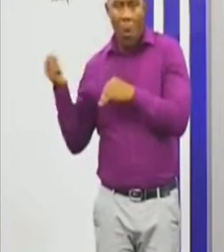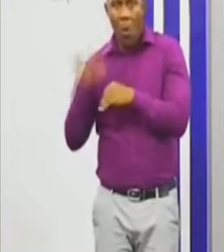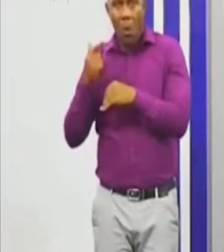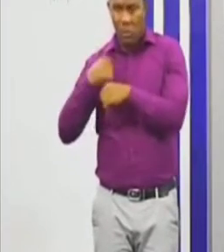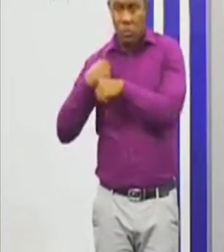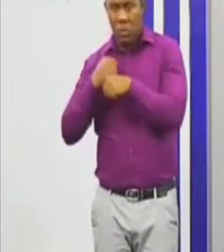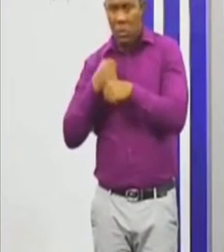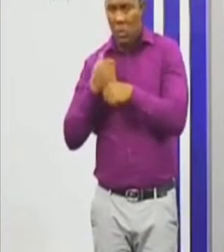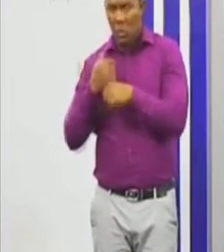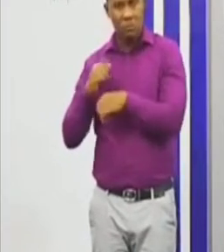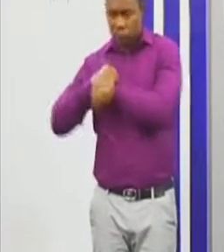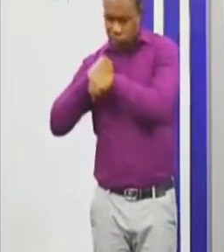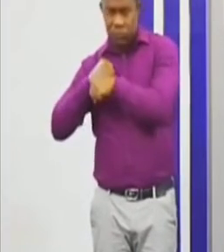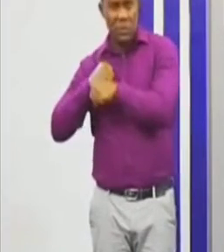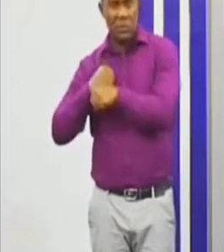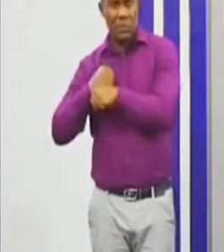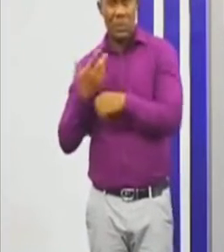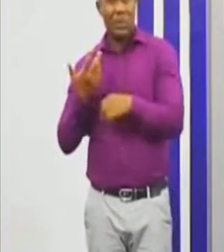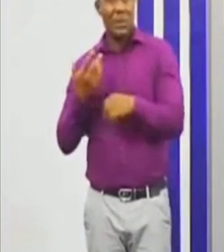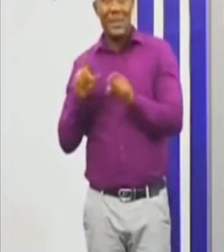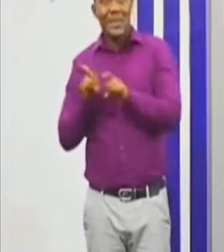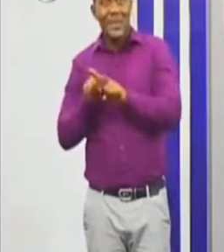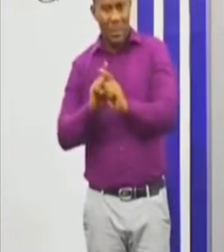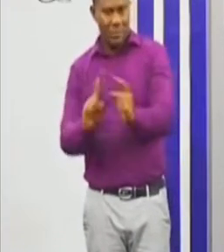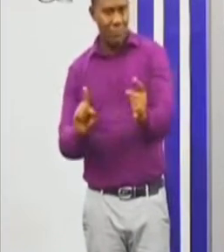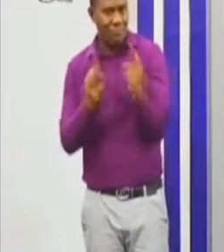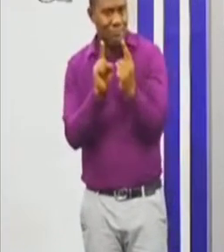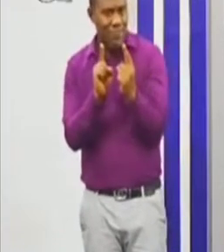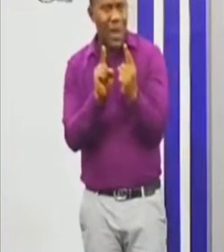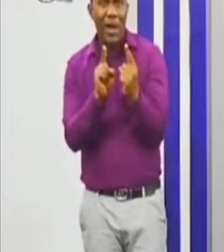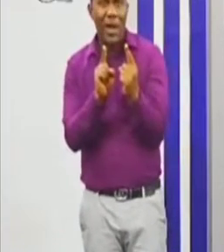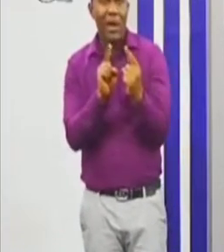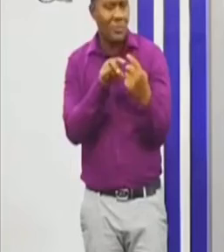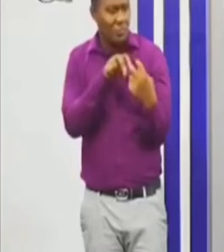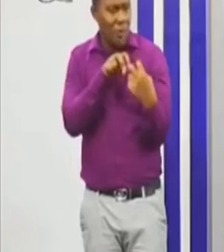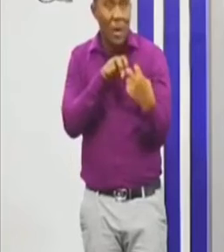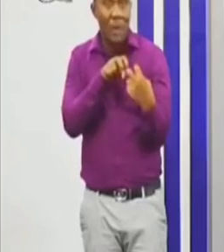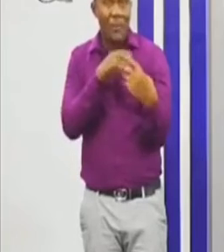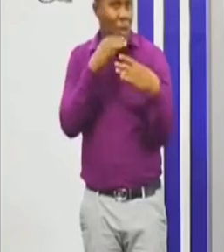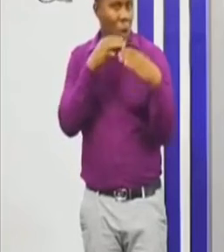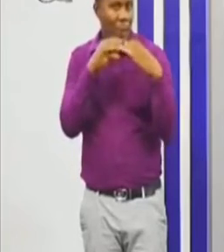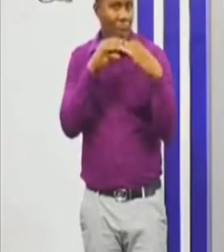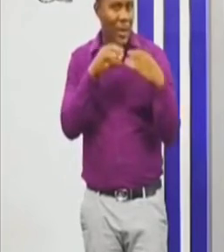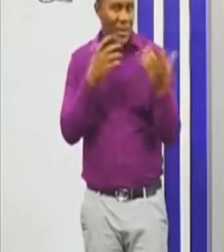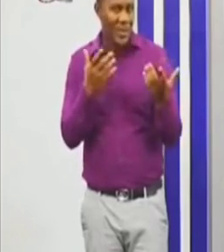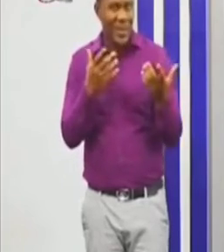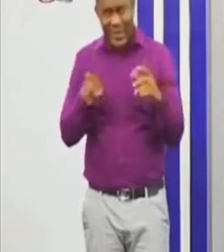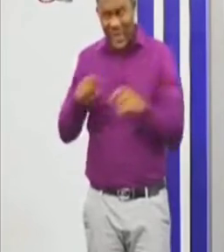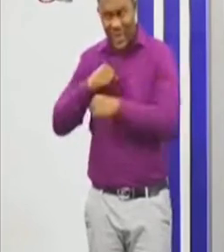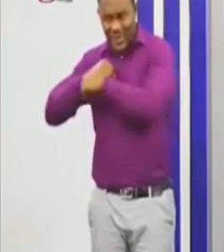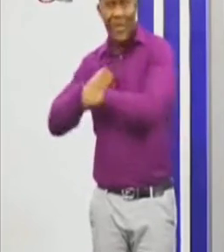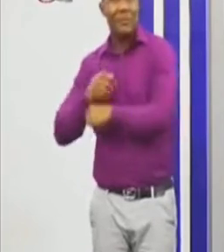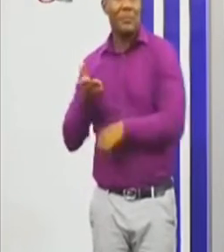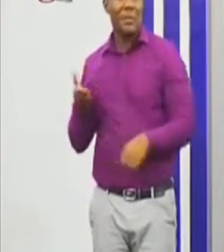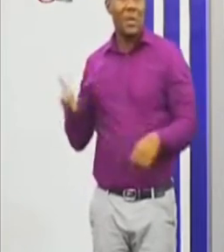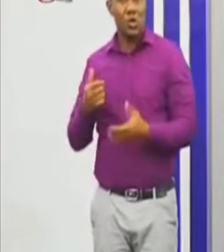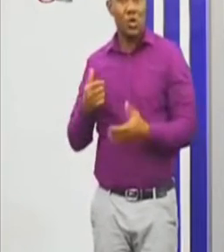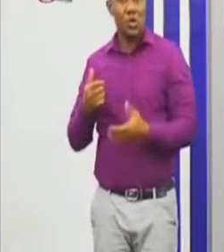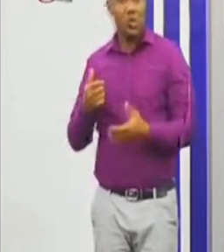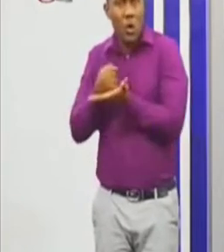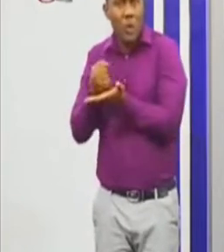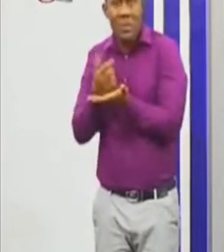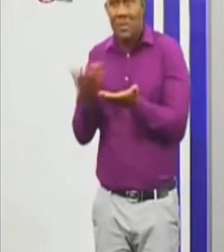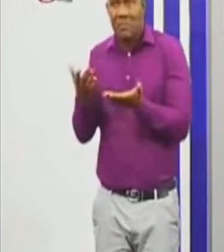nti wodi dwuma wɔ hɔ a sɛ oni no eti w'anim a wɔn no nkitahodie nti yɛn documents a